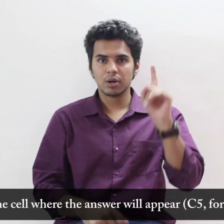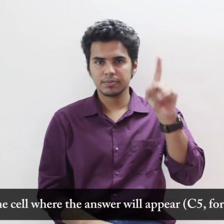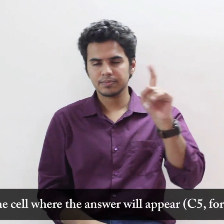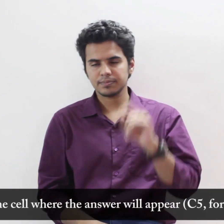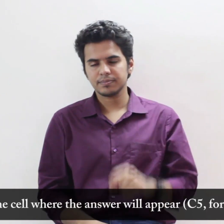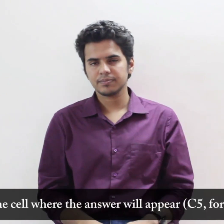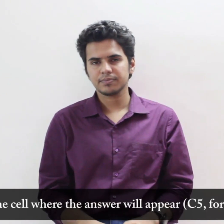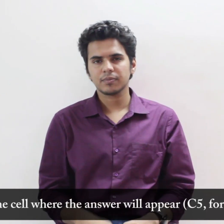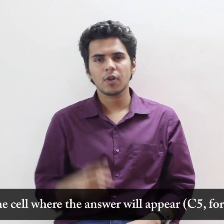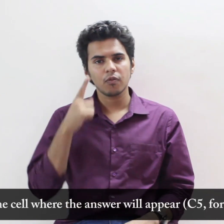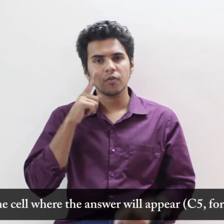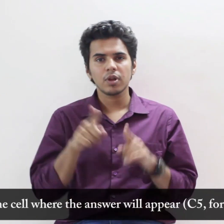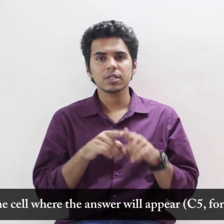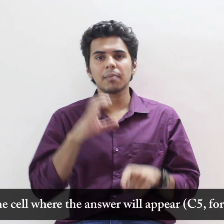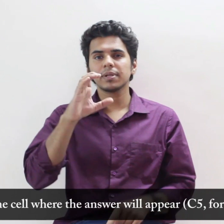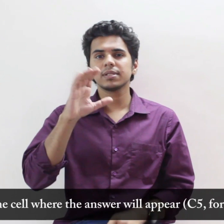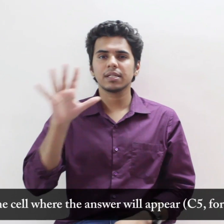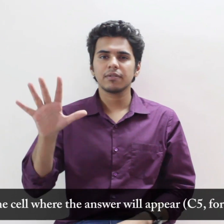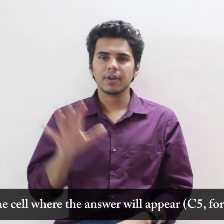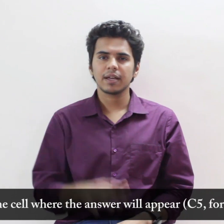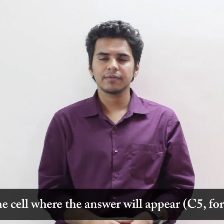appear, C5 for example.